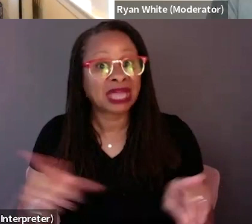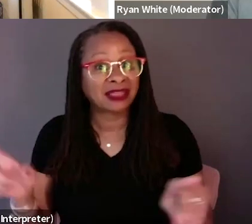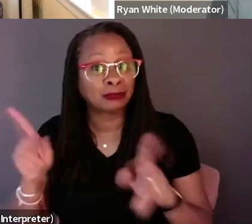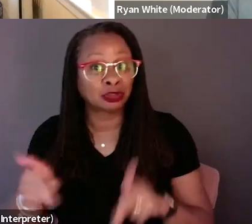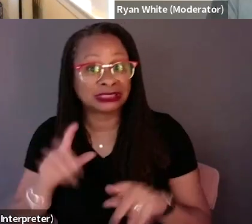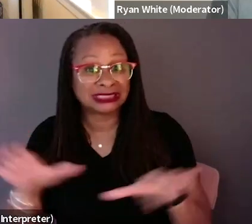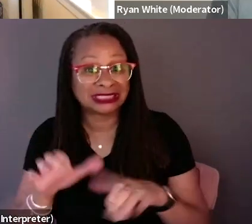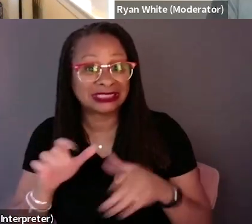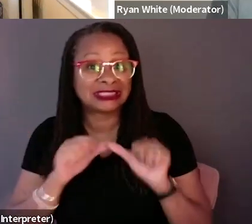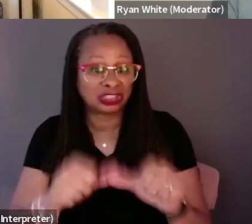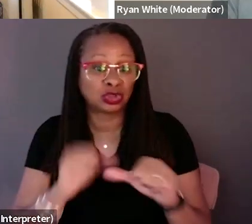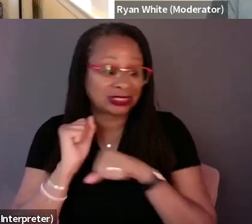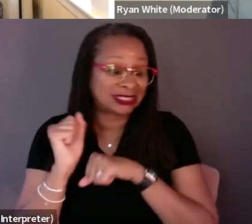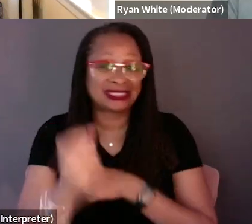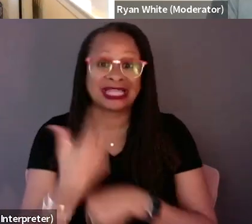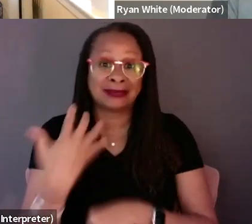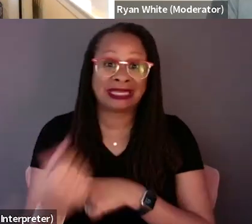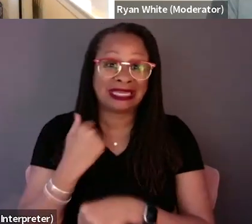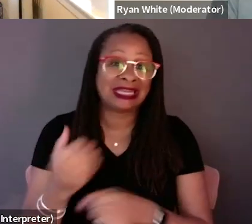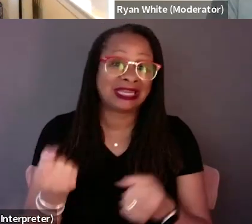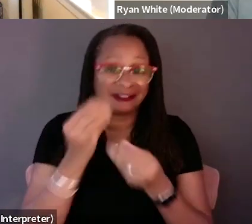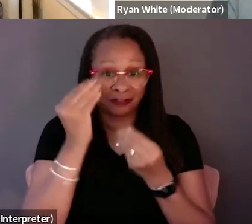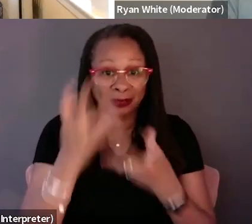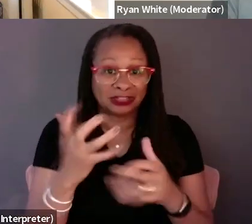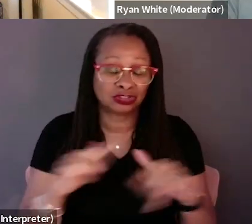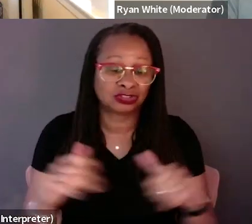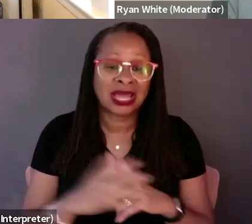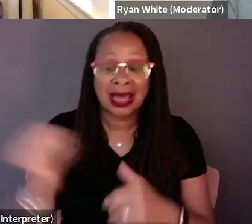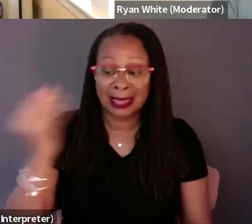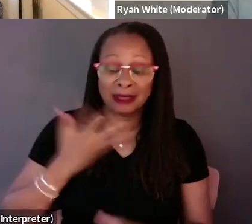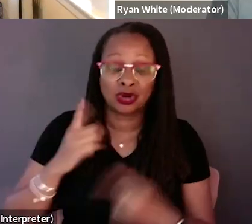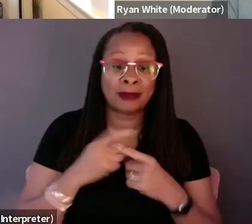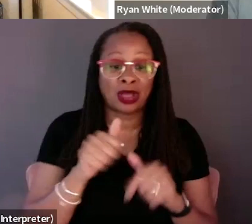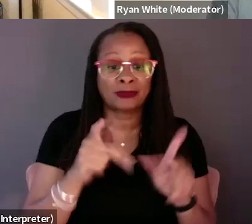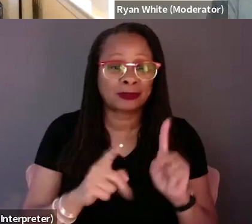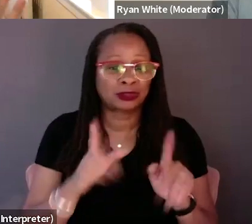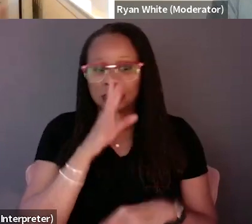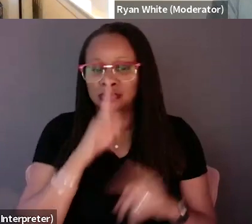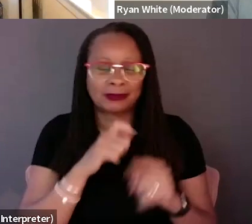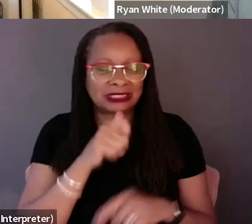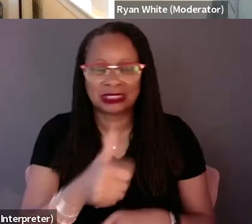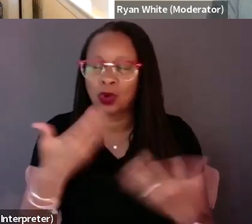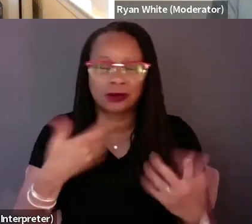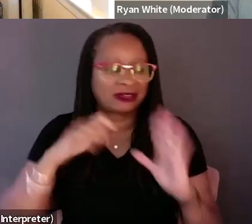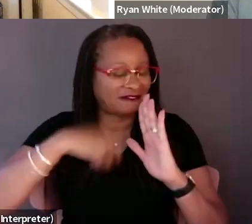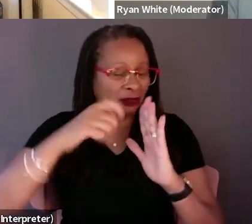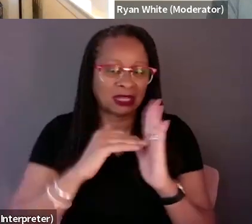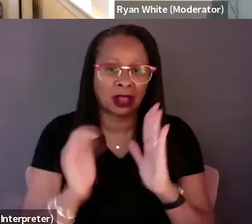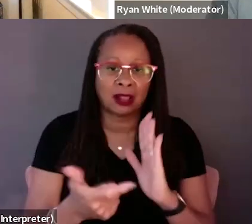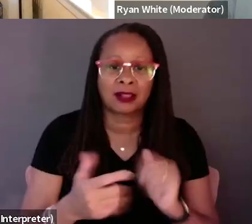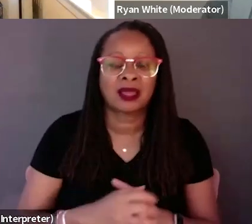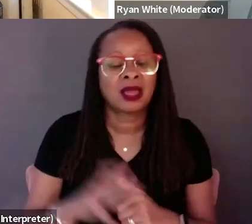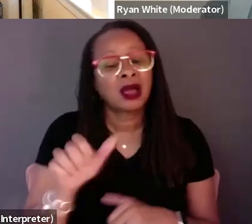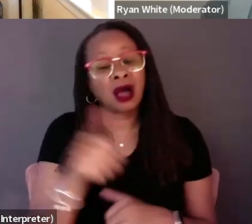did continue to send me information and let me know about other people to talk to, but didn't want to be on camera.